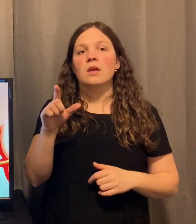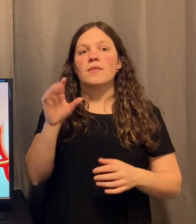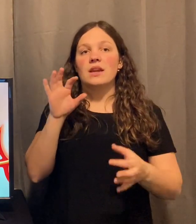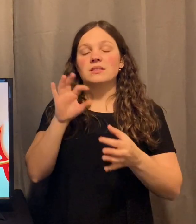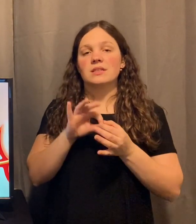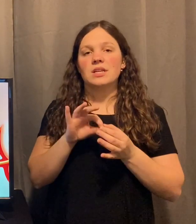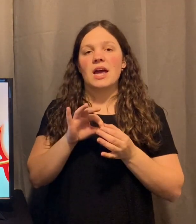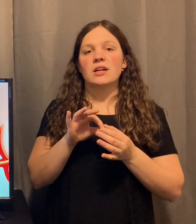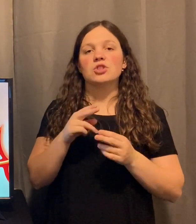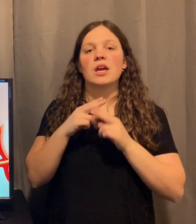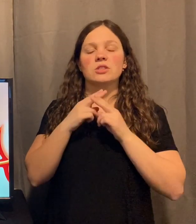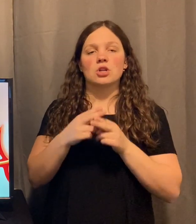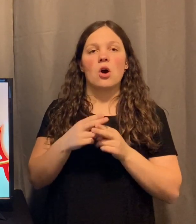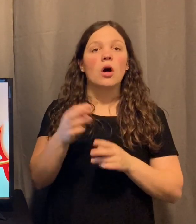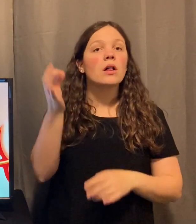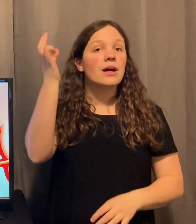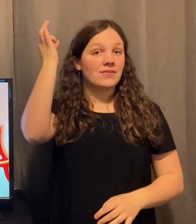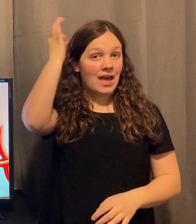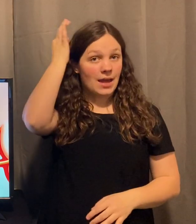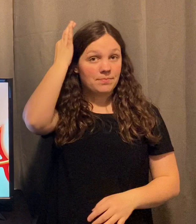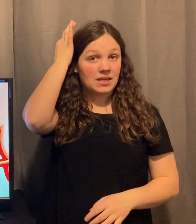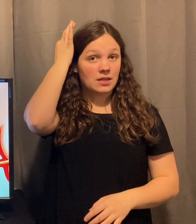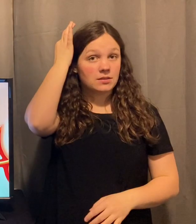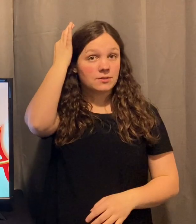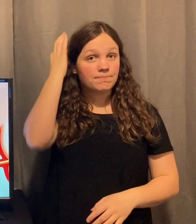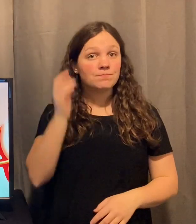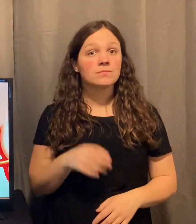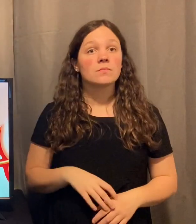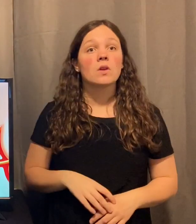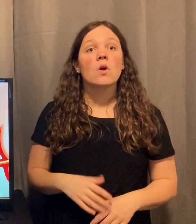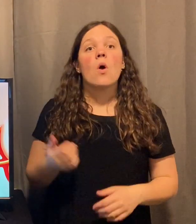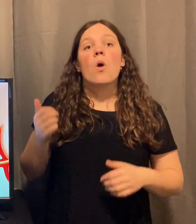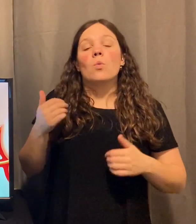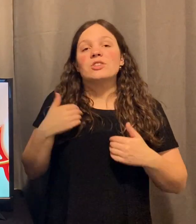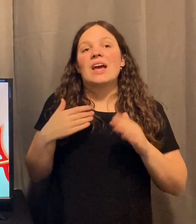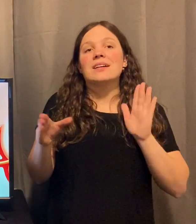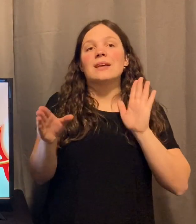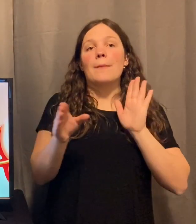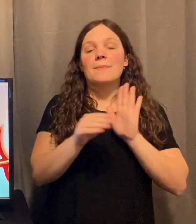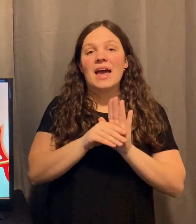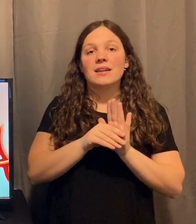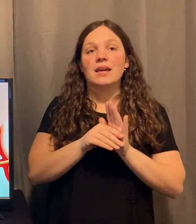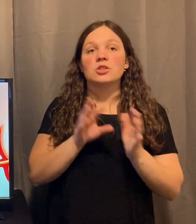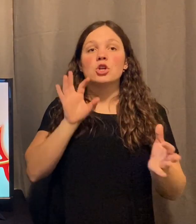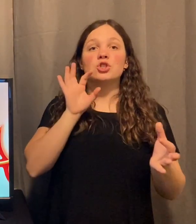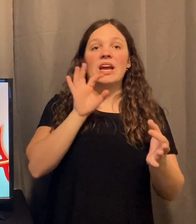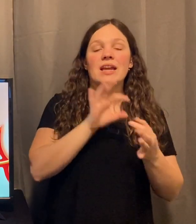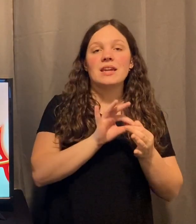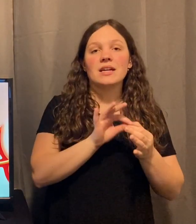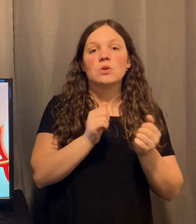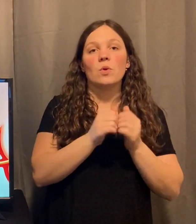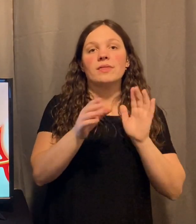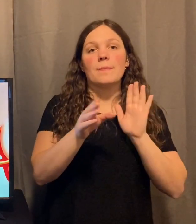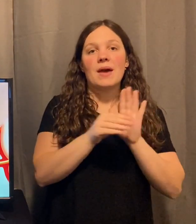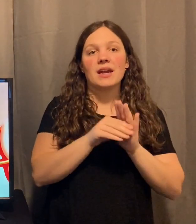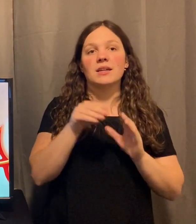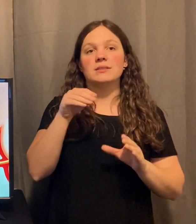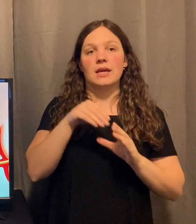that is attached is called the headpiece, which has a magnet to connect with the magnet in